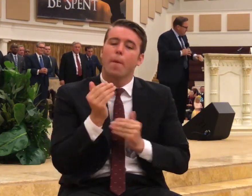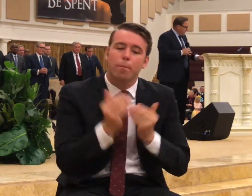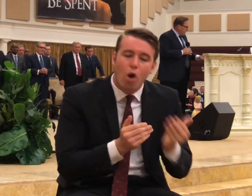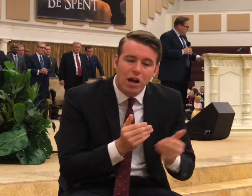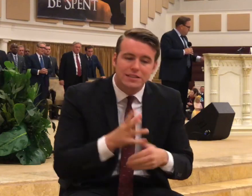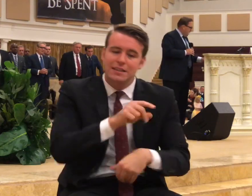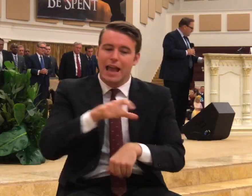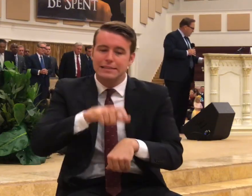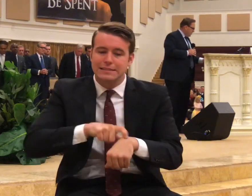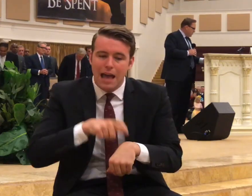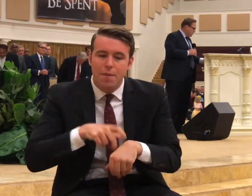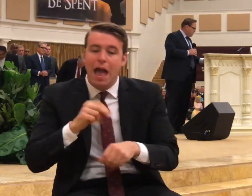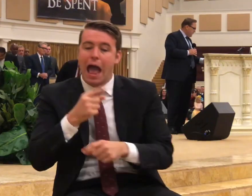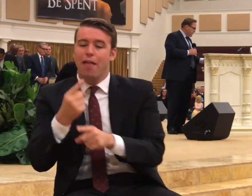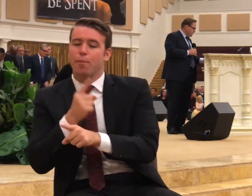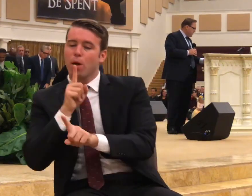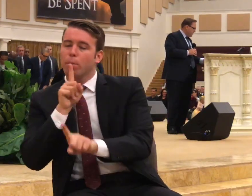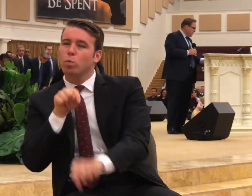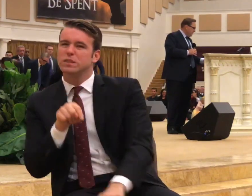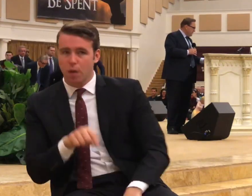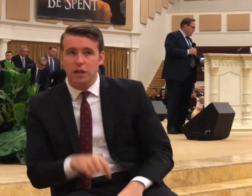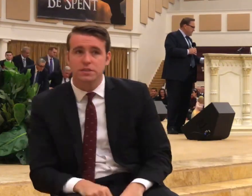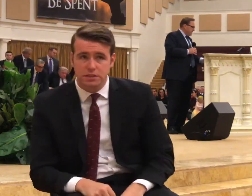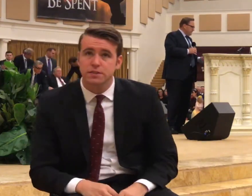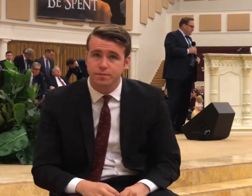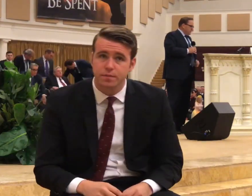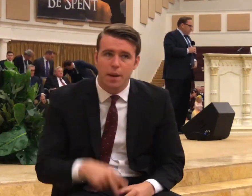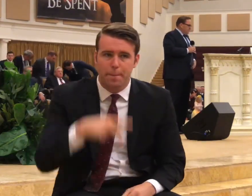time, and proper response.